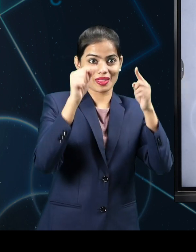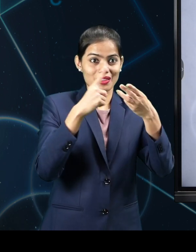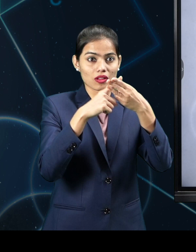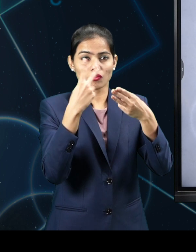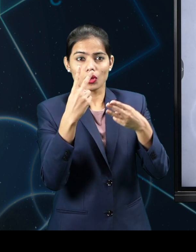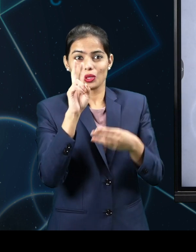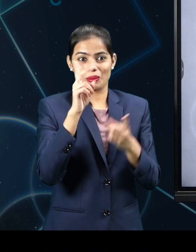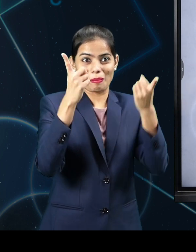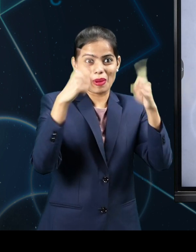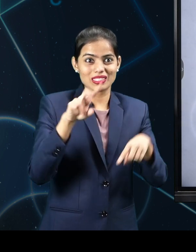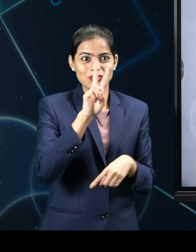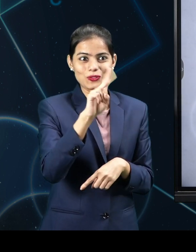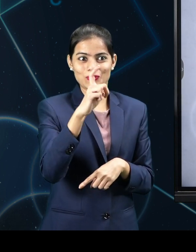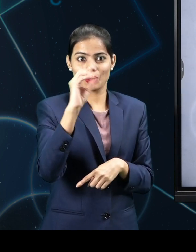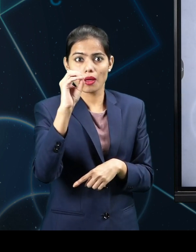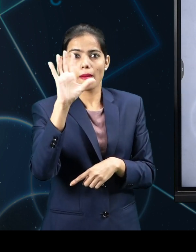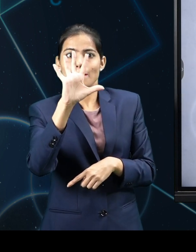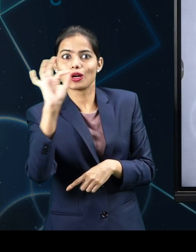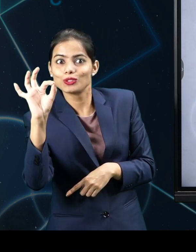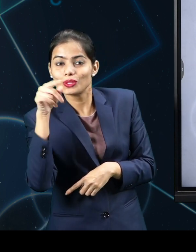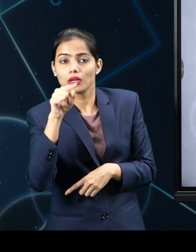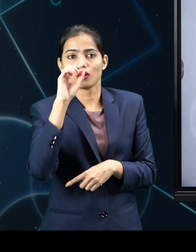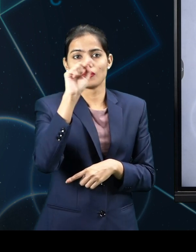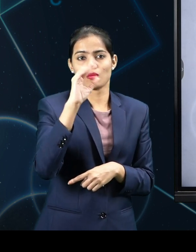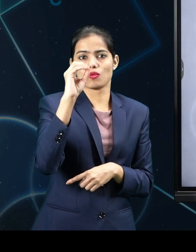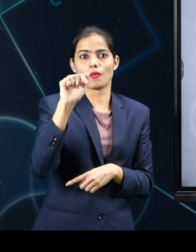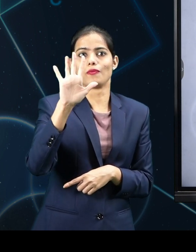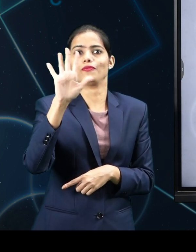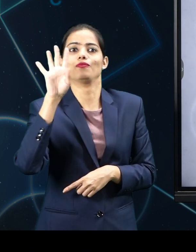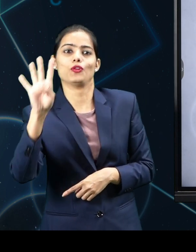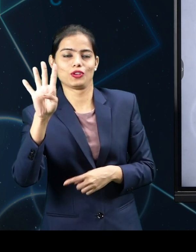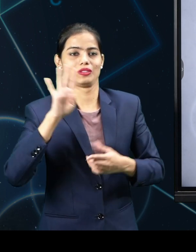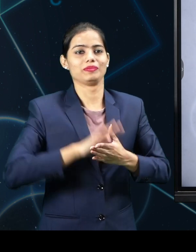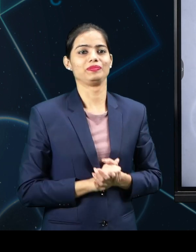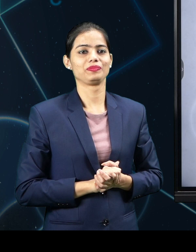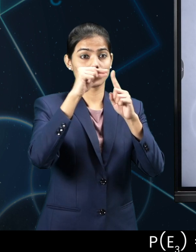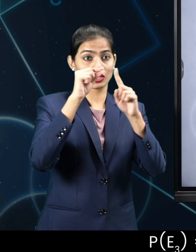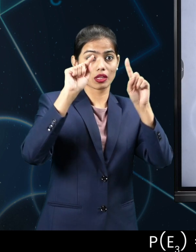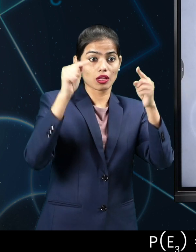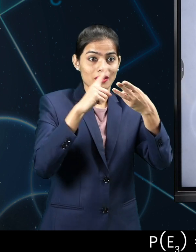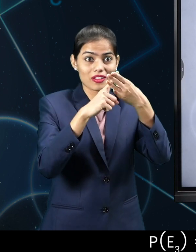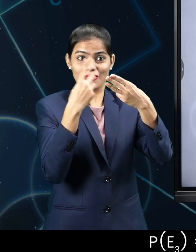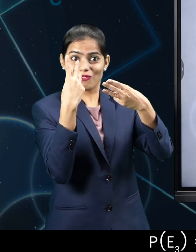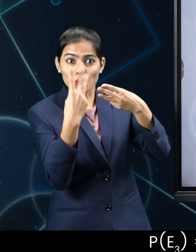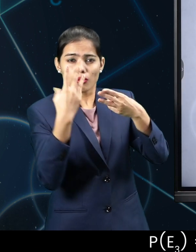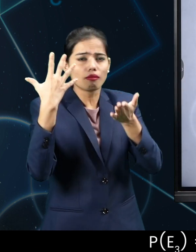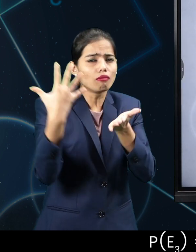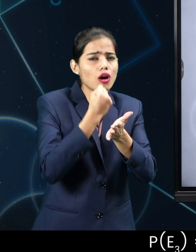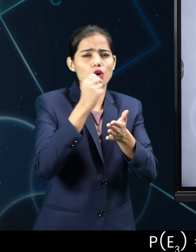P of E2 is equal to 270 divided by 500 is equal to 0.54. P of